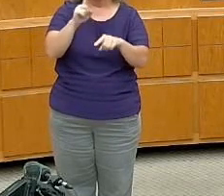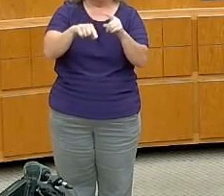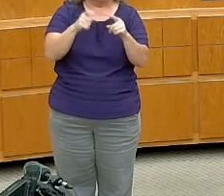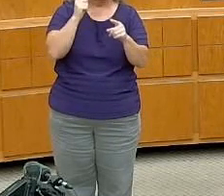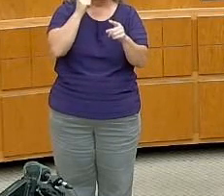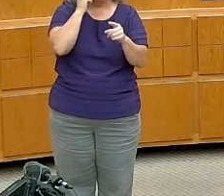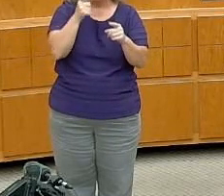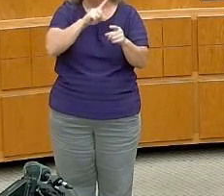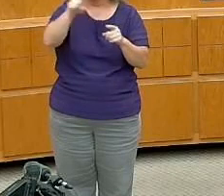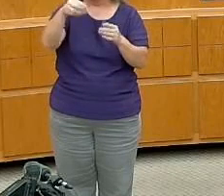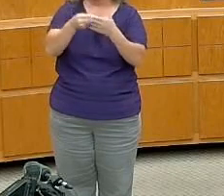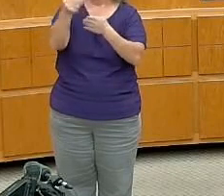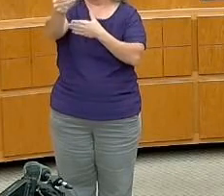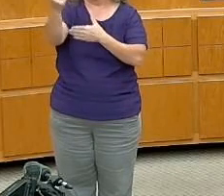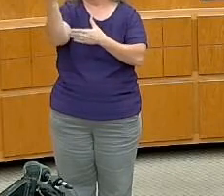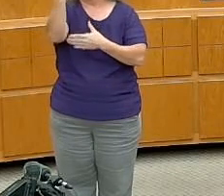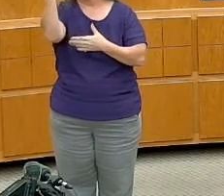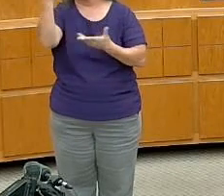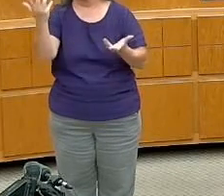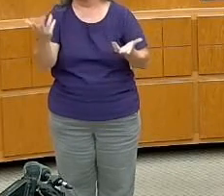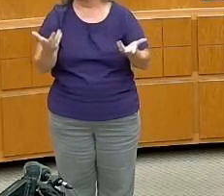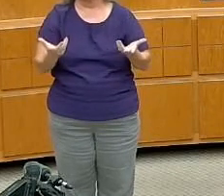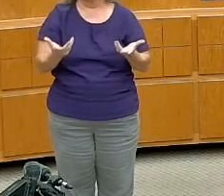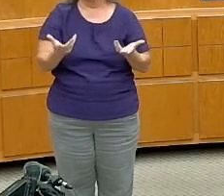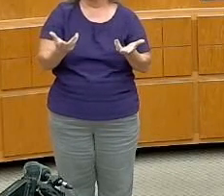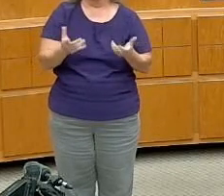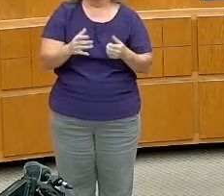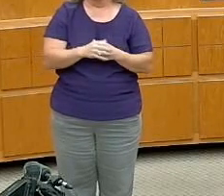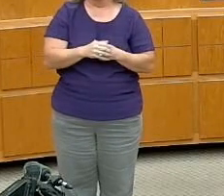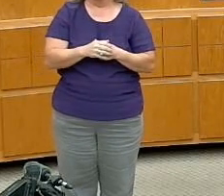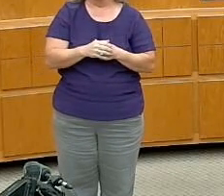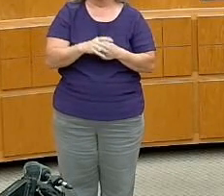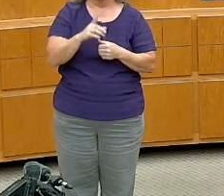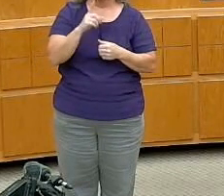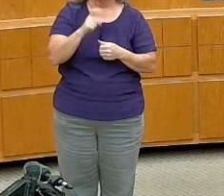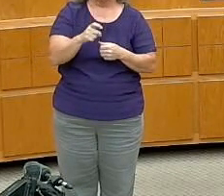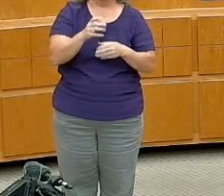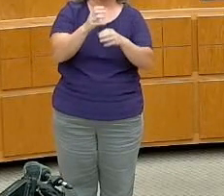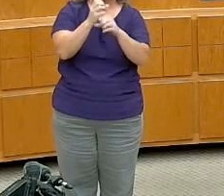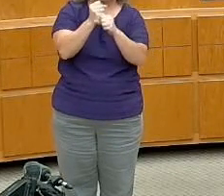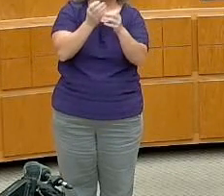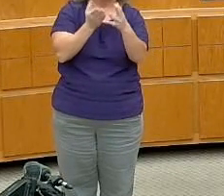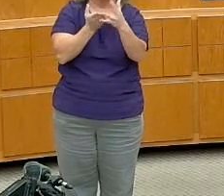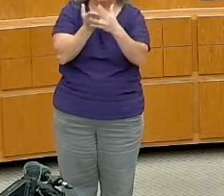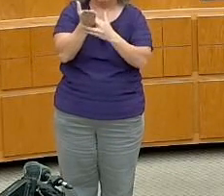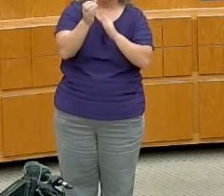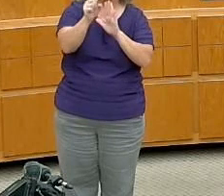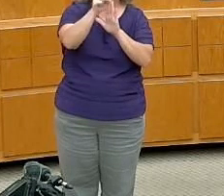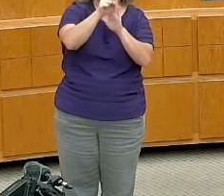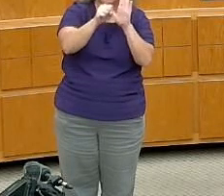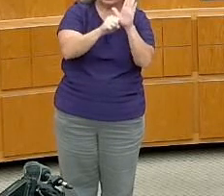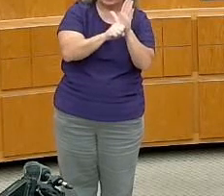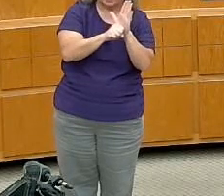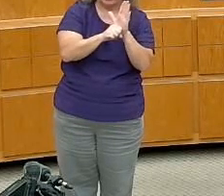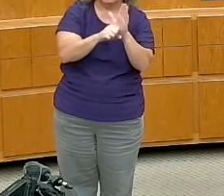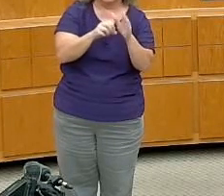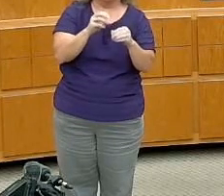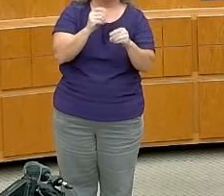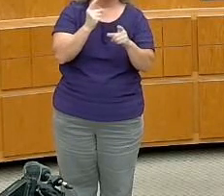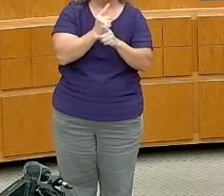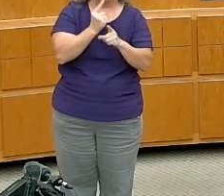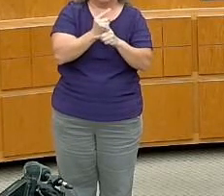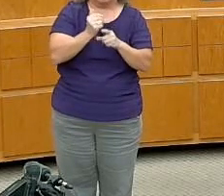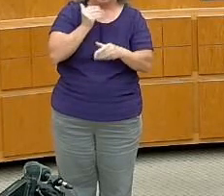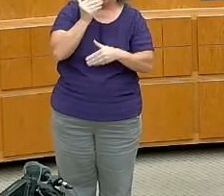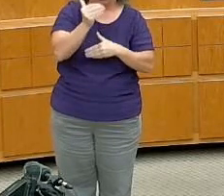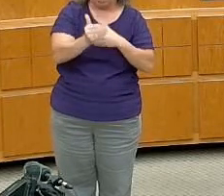on the open market. You cannot procure them. You have to get them through the state, and there's a process and a protocol for